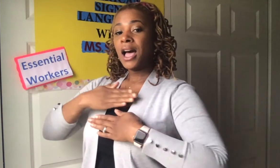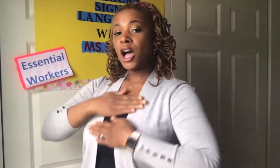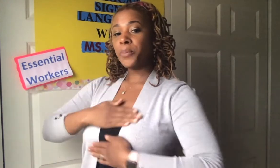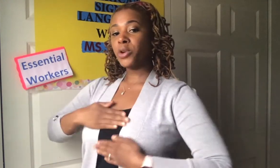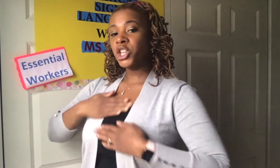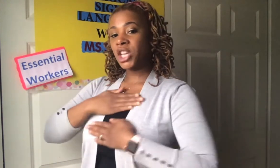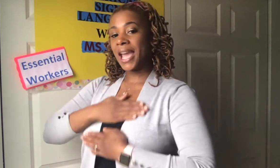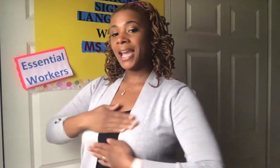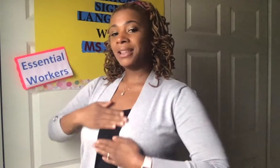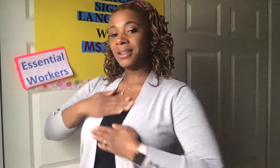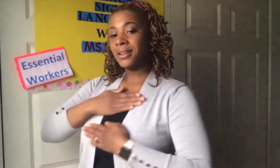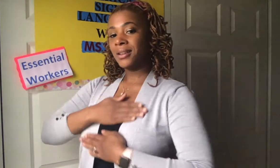appreciate